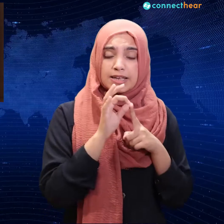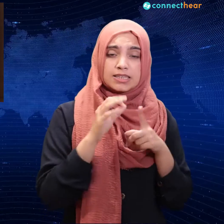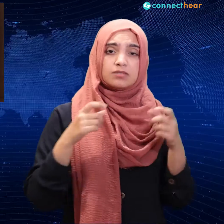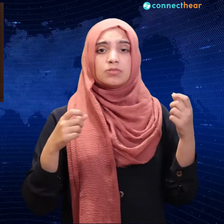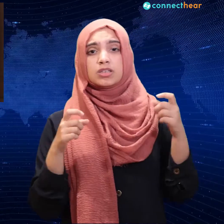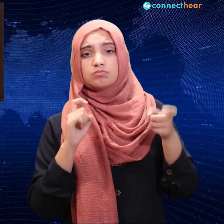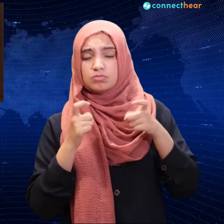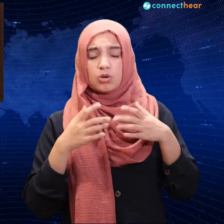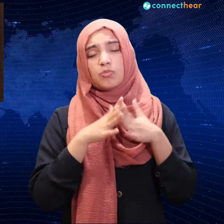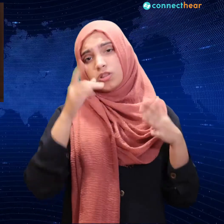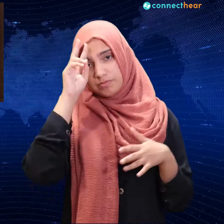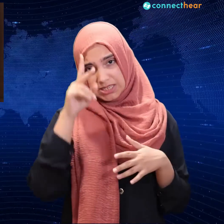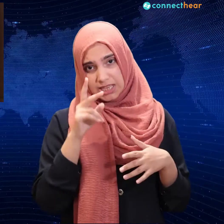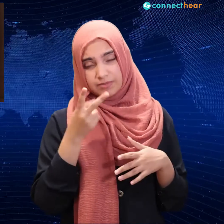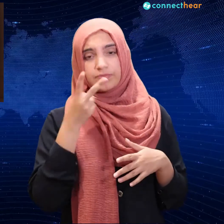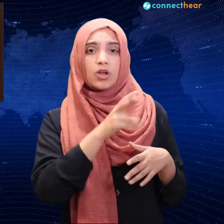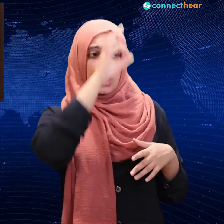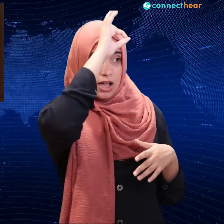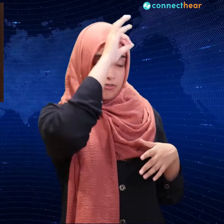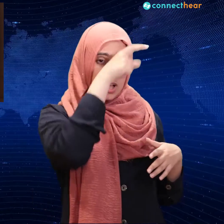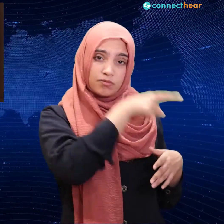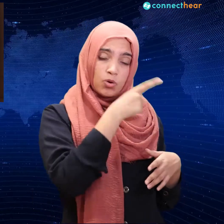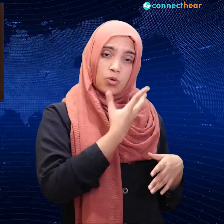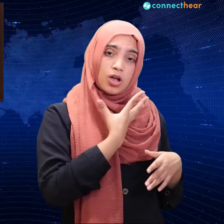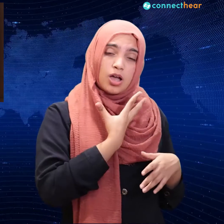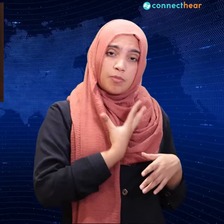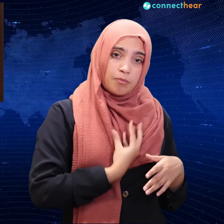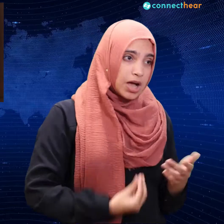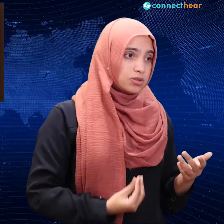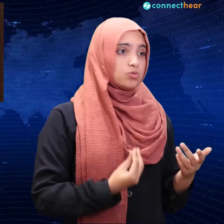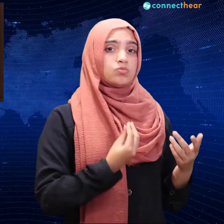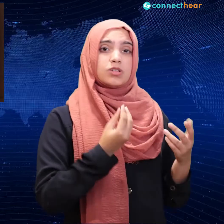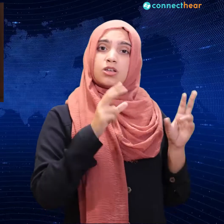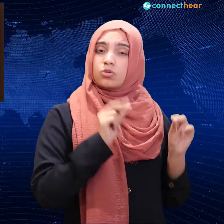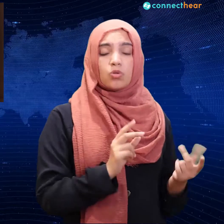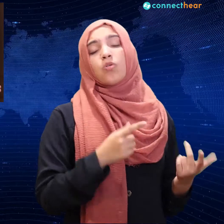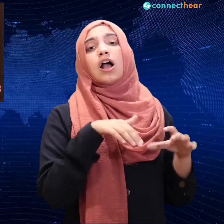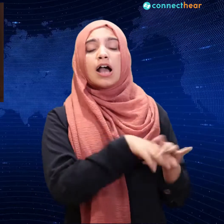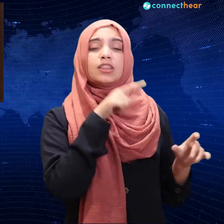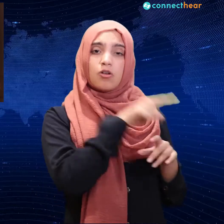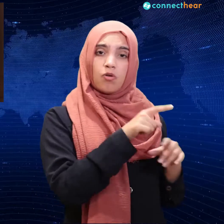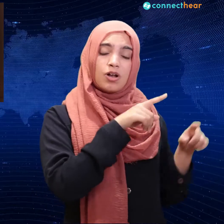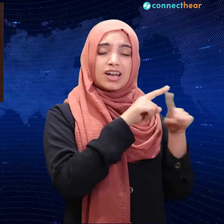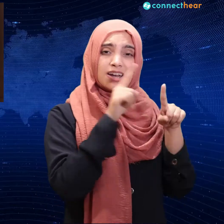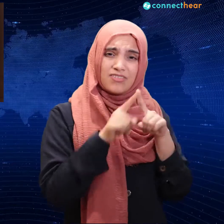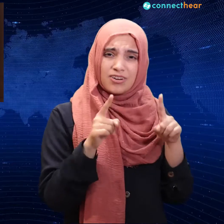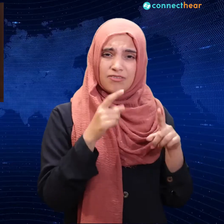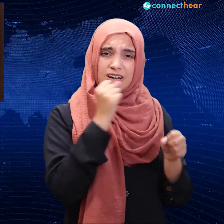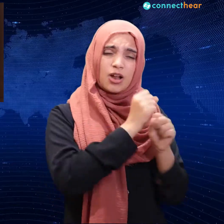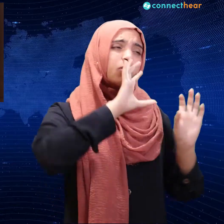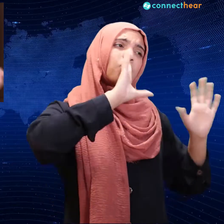favorites. I feel that the Afghan people cannot be controlled from outside. So therefore, whoever is a government in